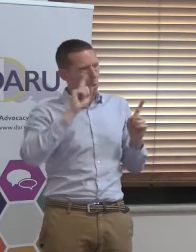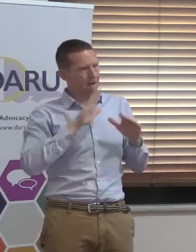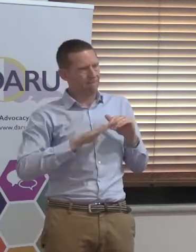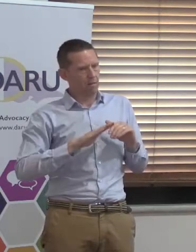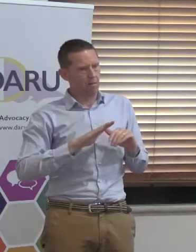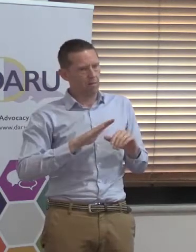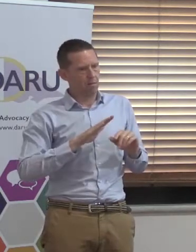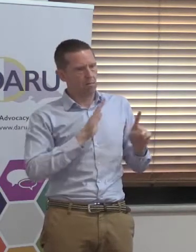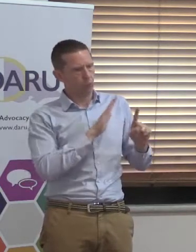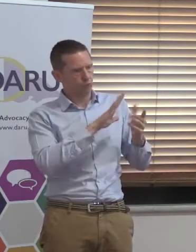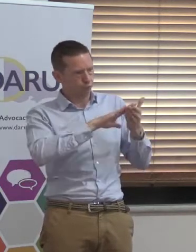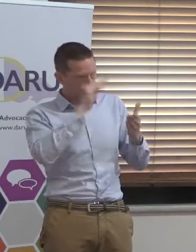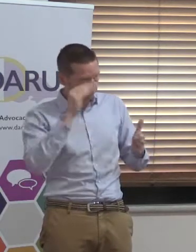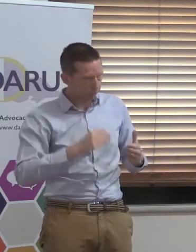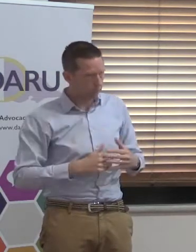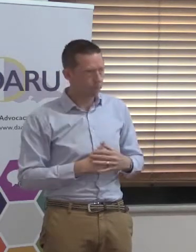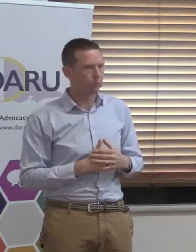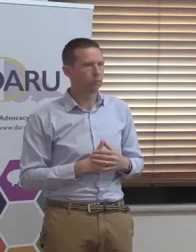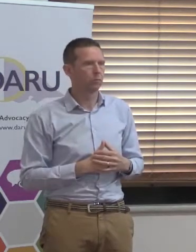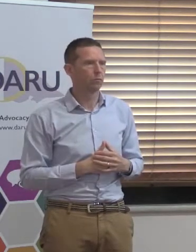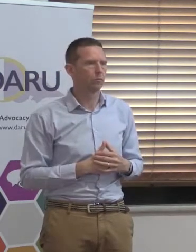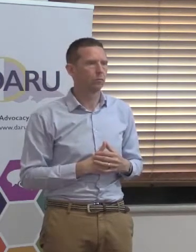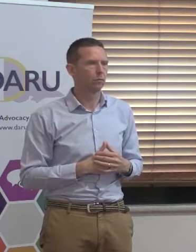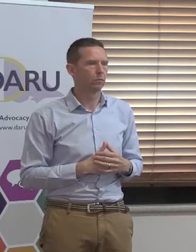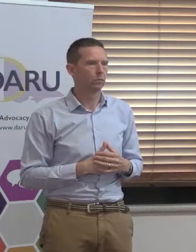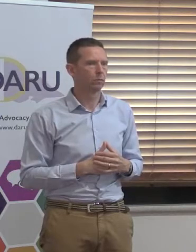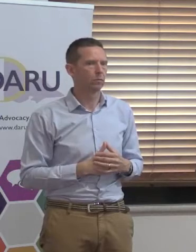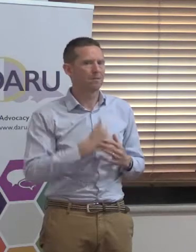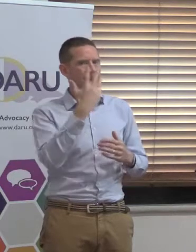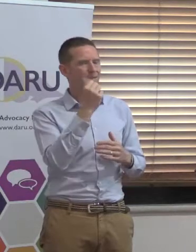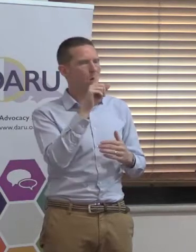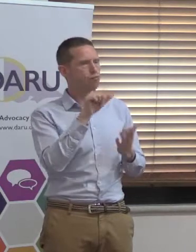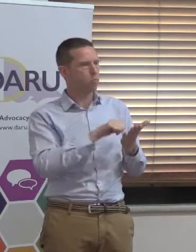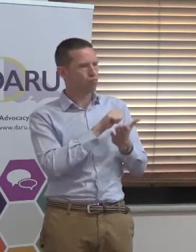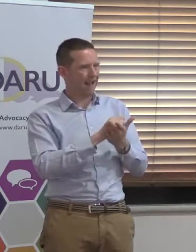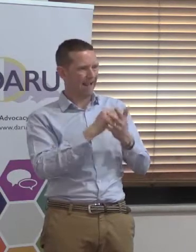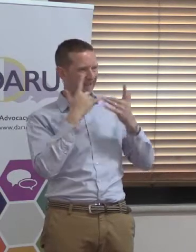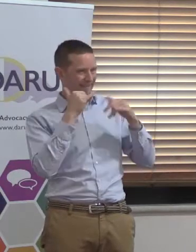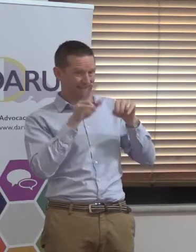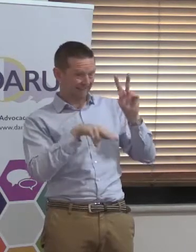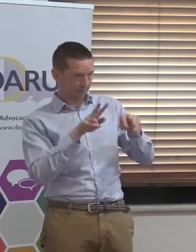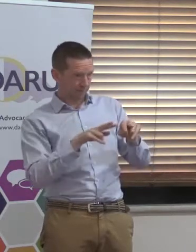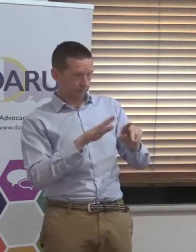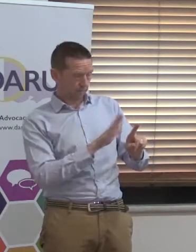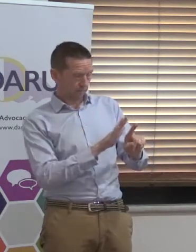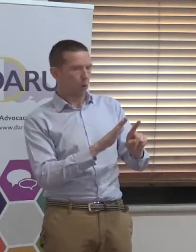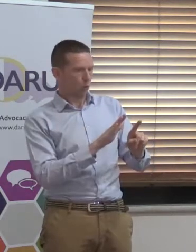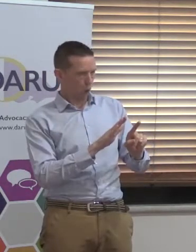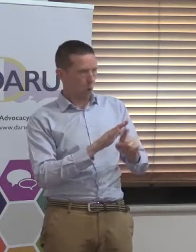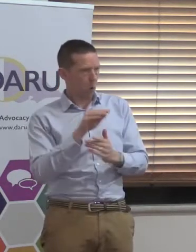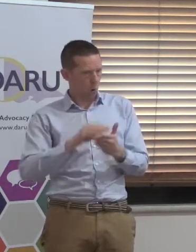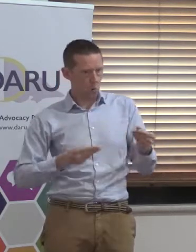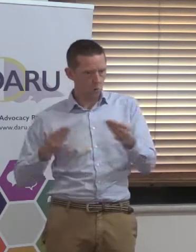student, having the appropriate assessments done, so the teacher knows